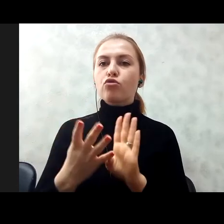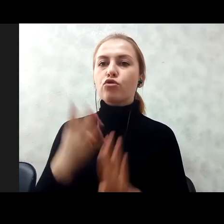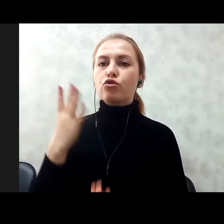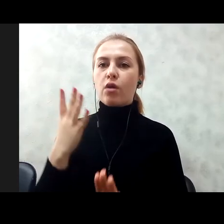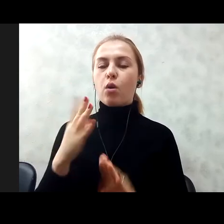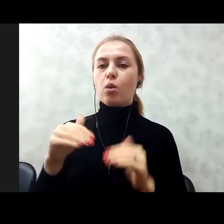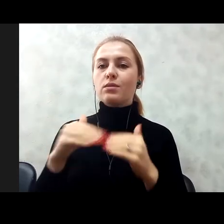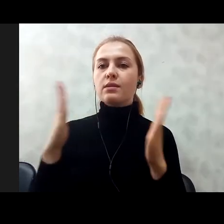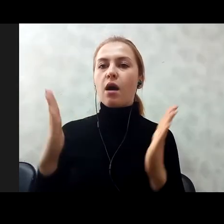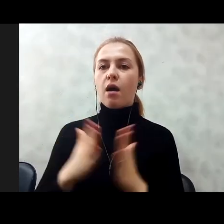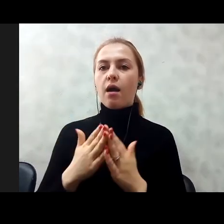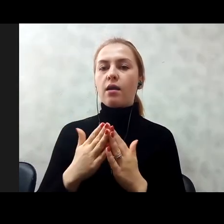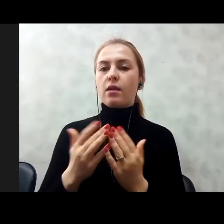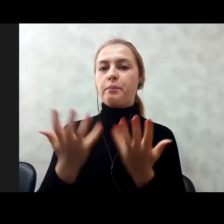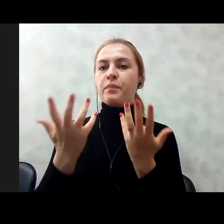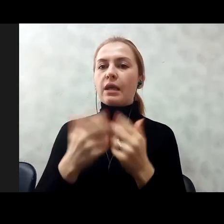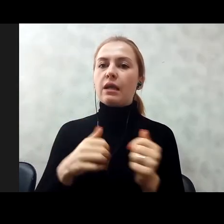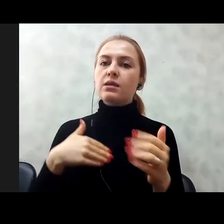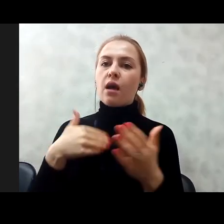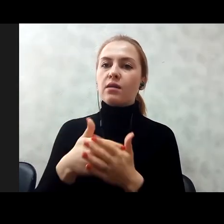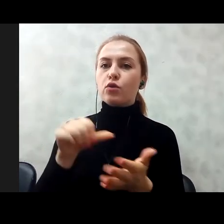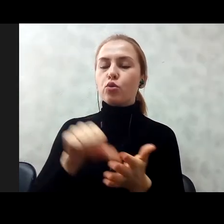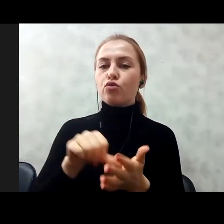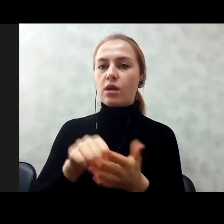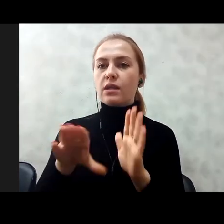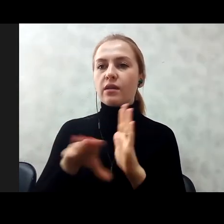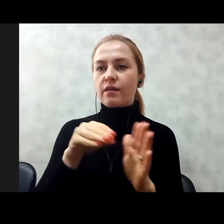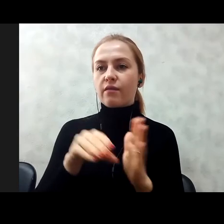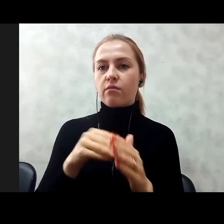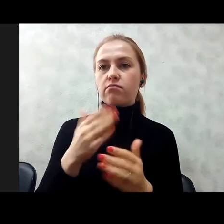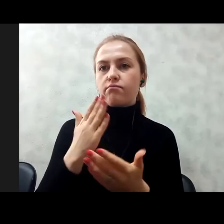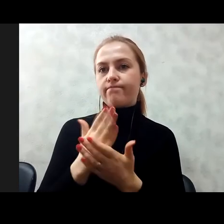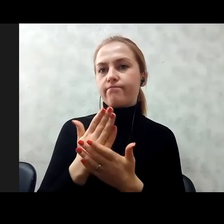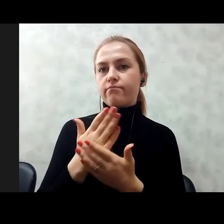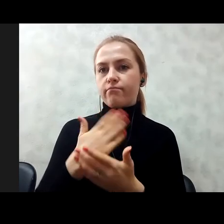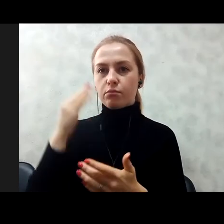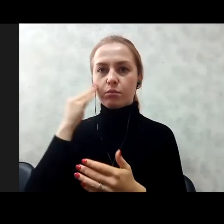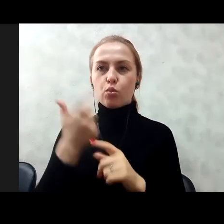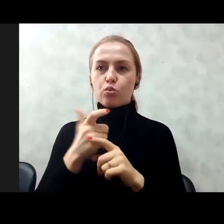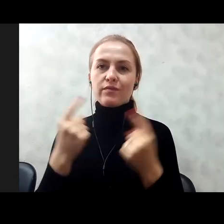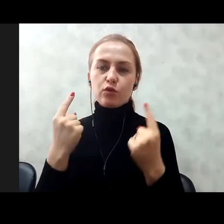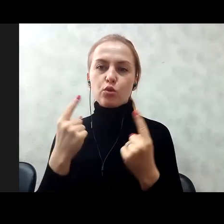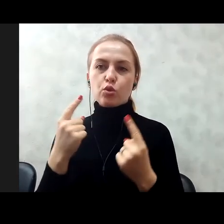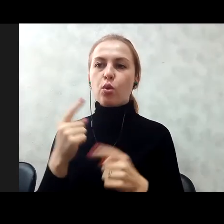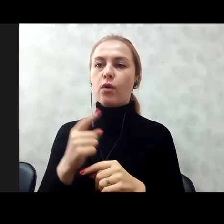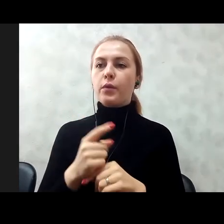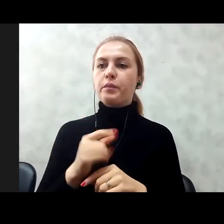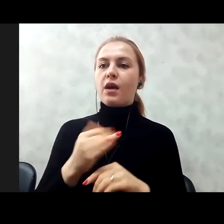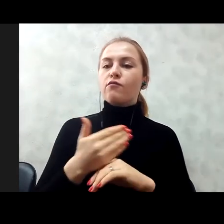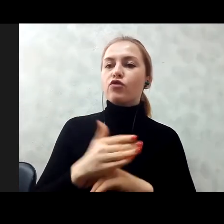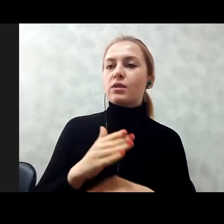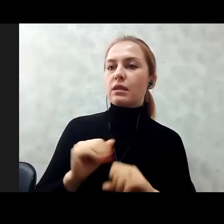previous speakers. First of all, the overall number and activity of the voters was fairly